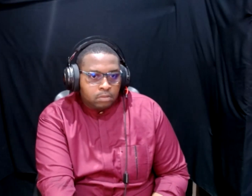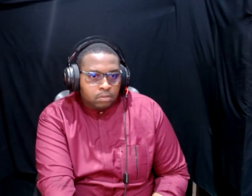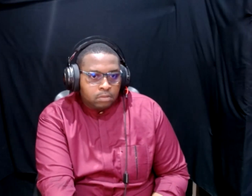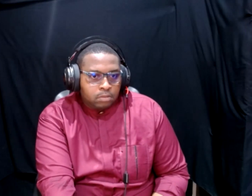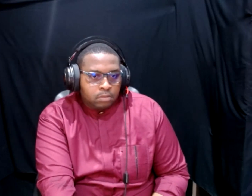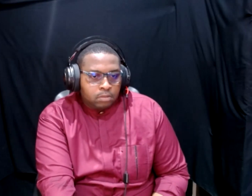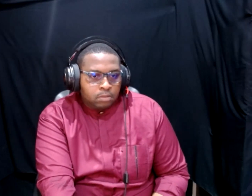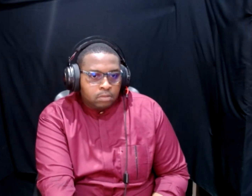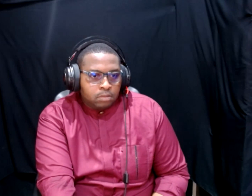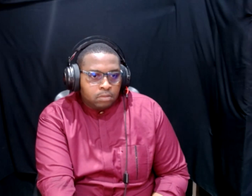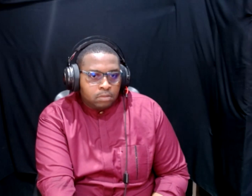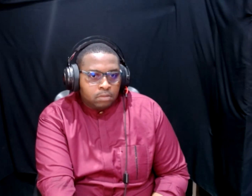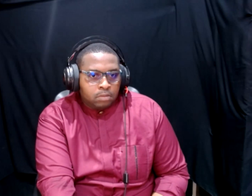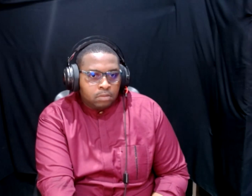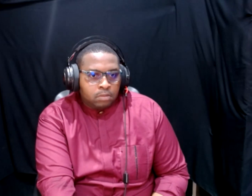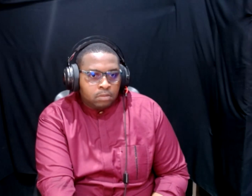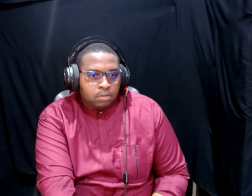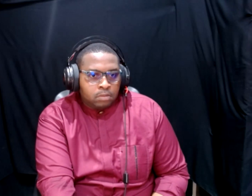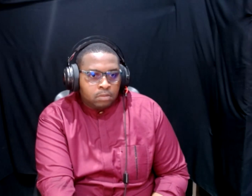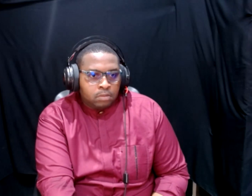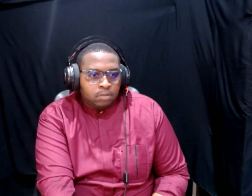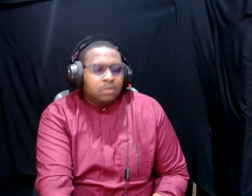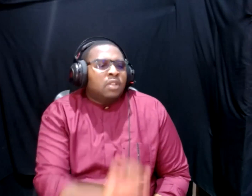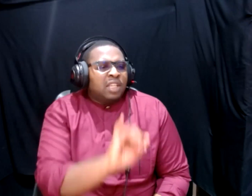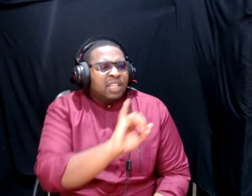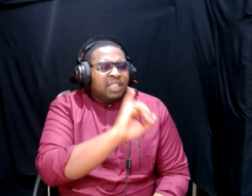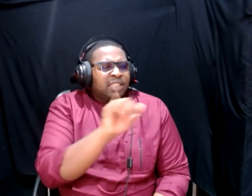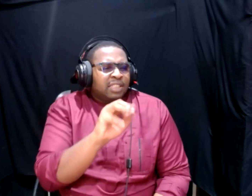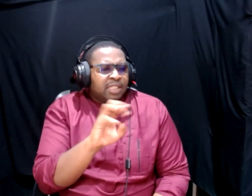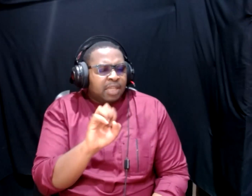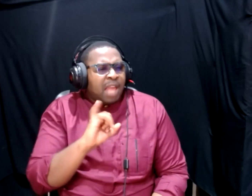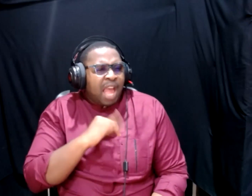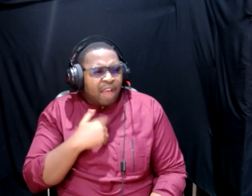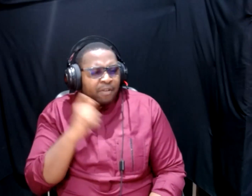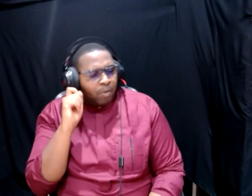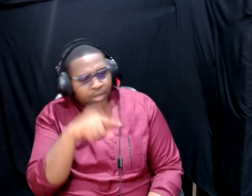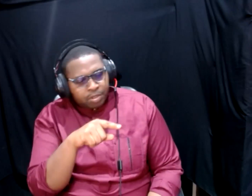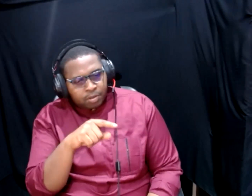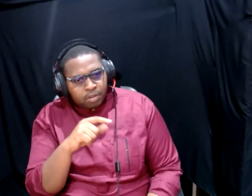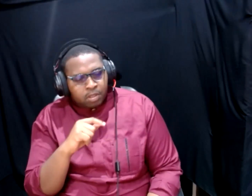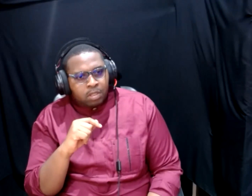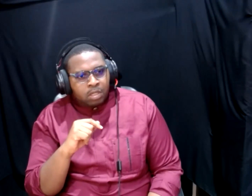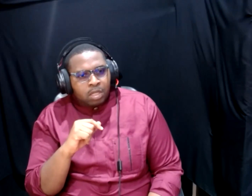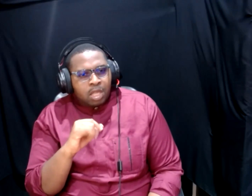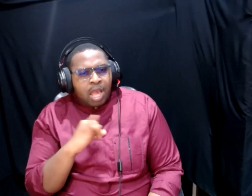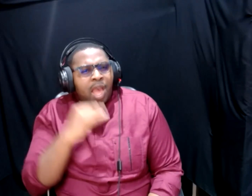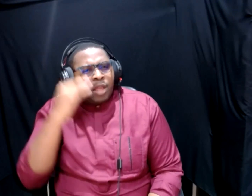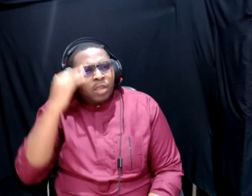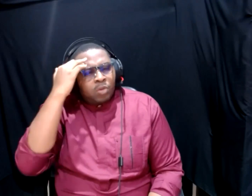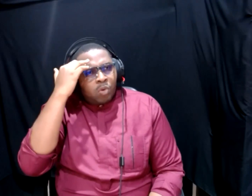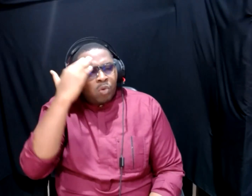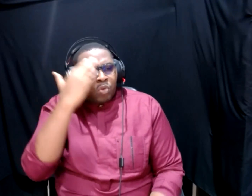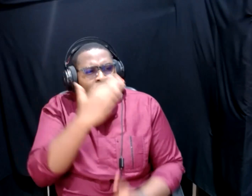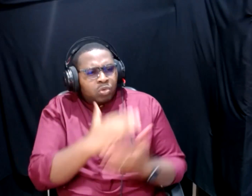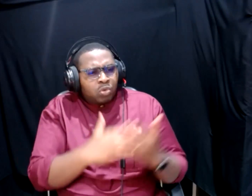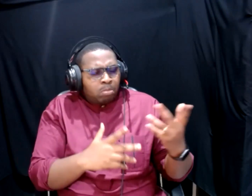Hi, Lindsay. This is Jim Fong again. I did have a question I forgot to ask earlier. Oh, sure. I know there were a number of other partners around the state